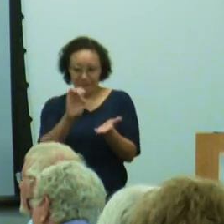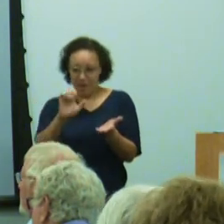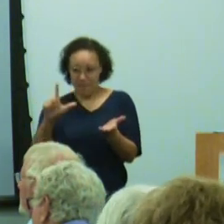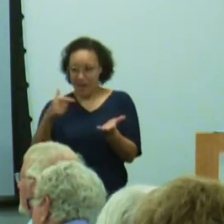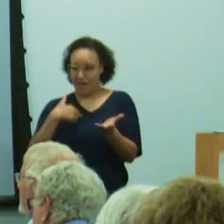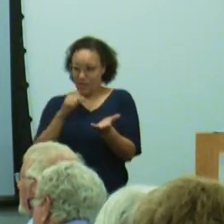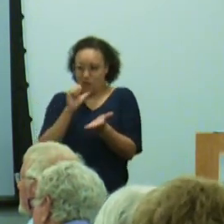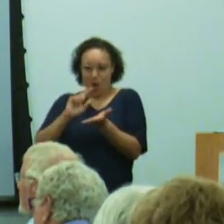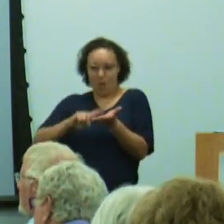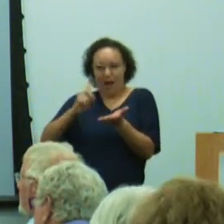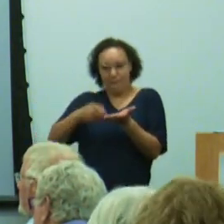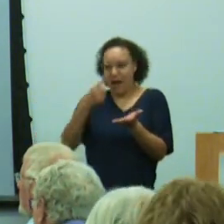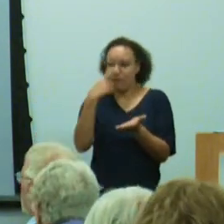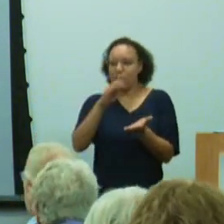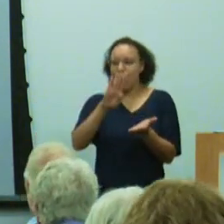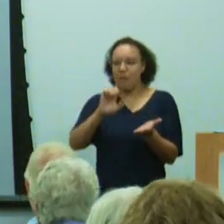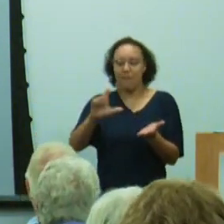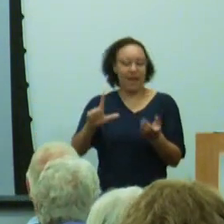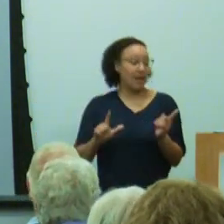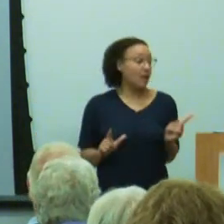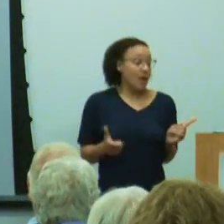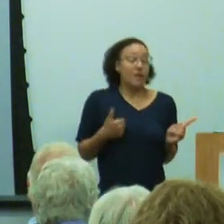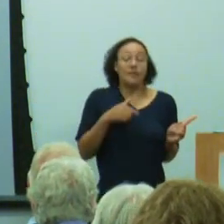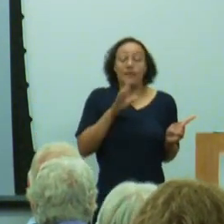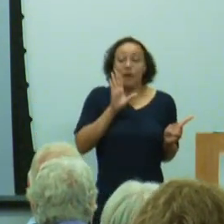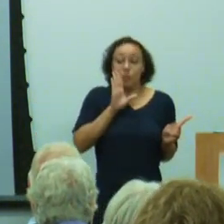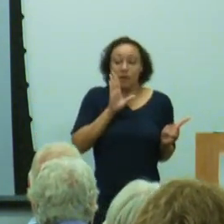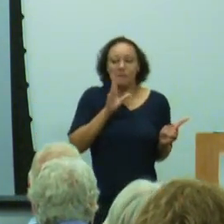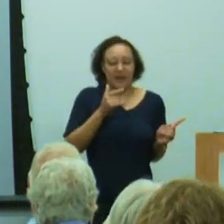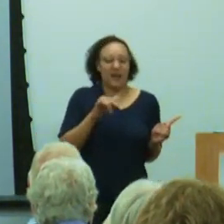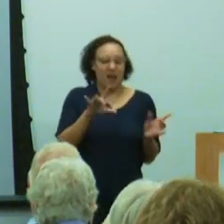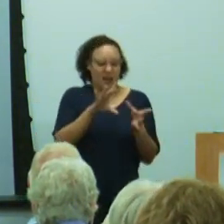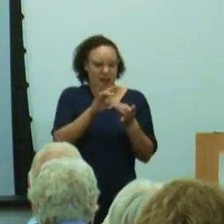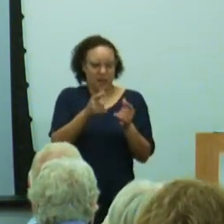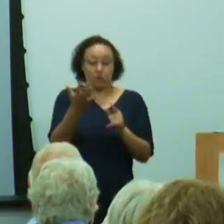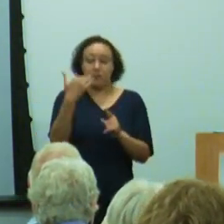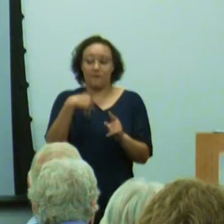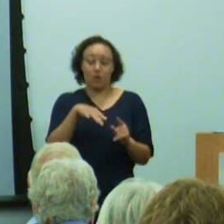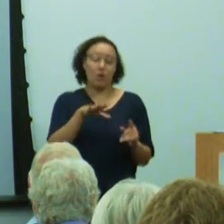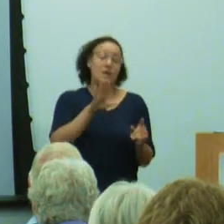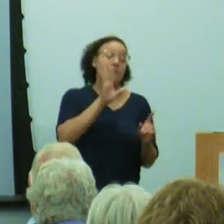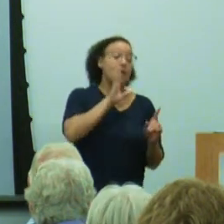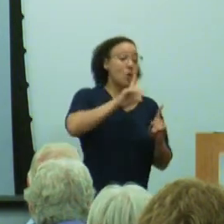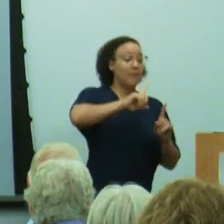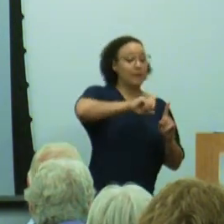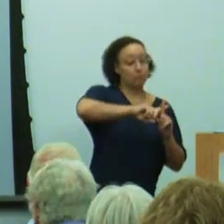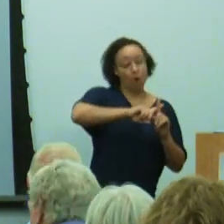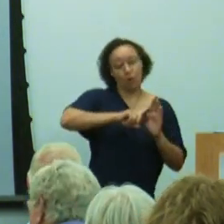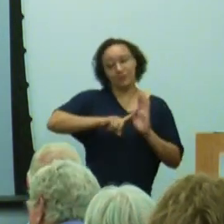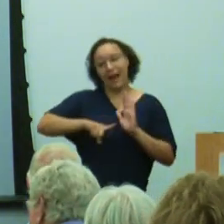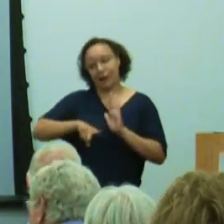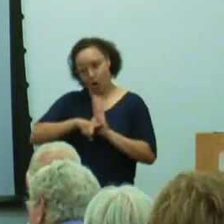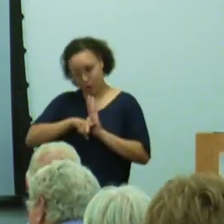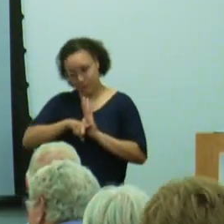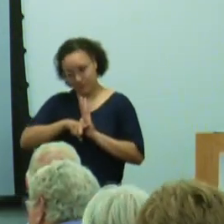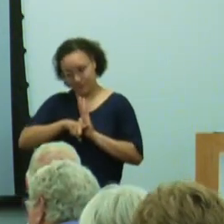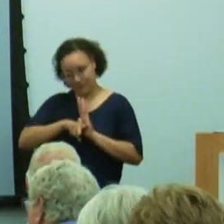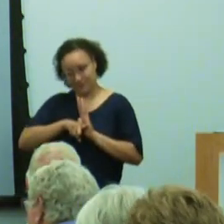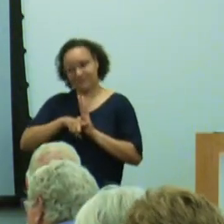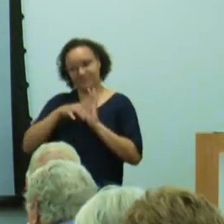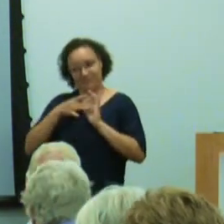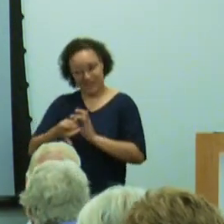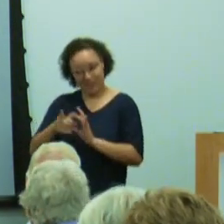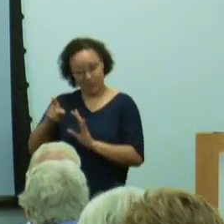So it's silly. There will be, as I said before, there will be pros and cons to flesh that issue out.